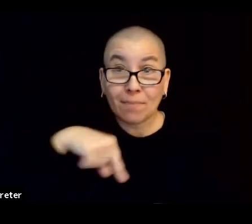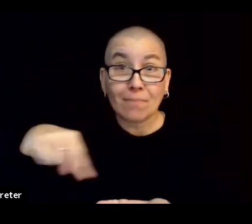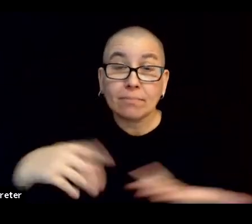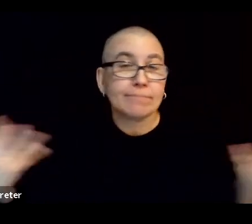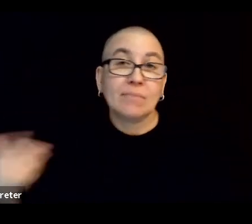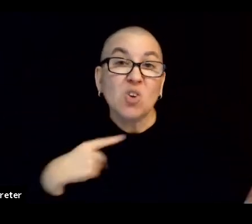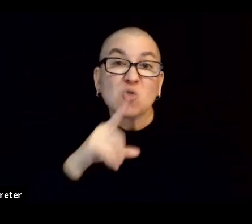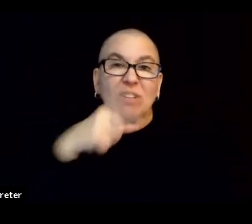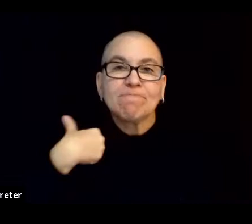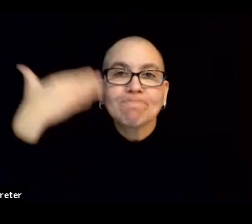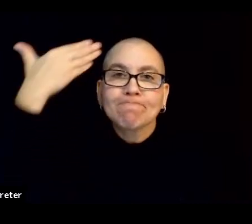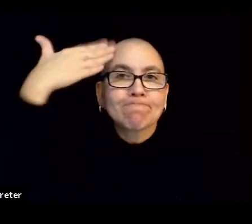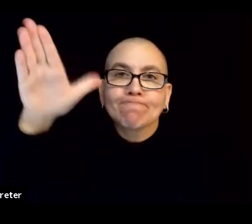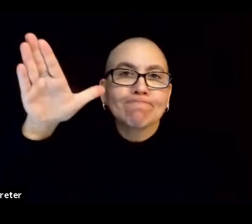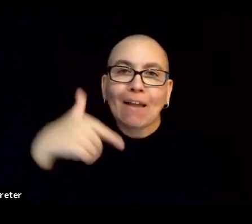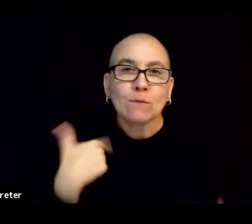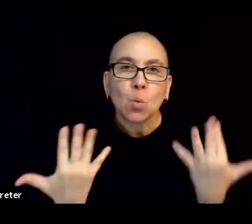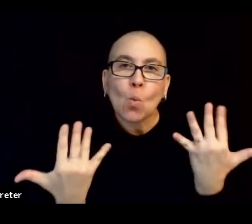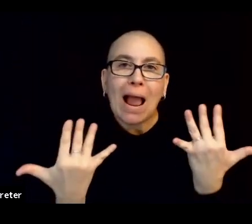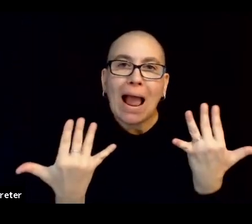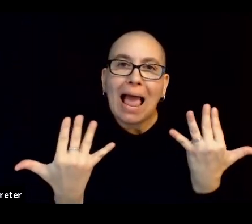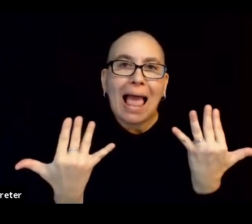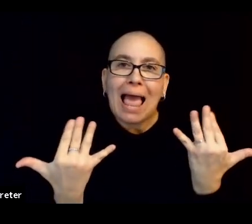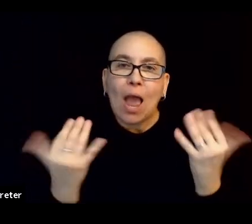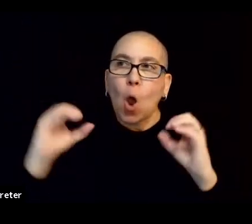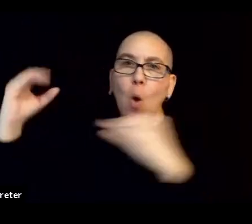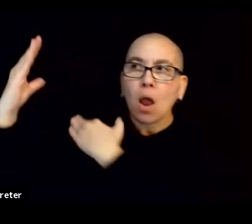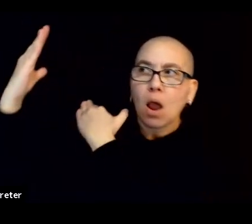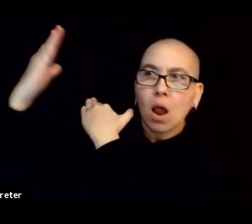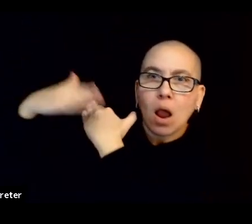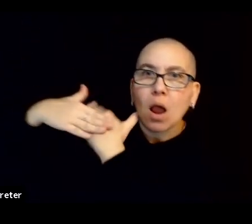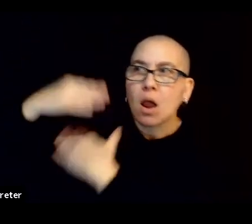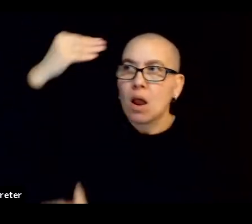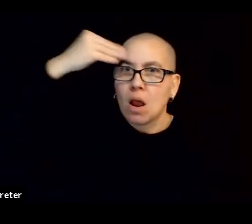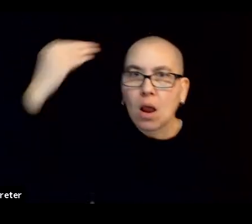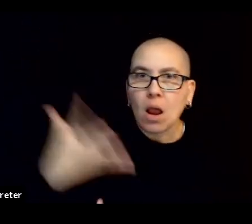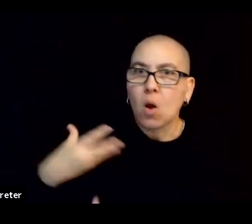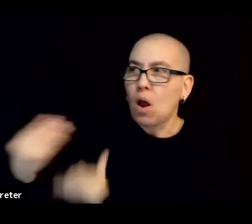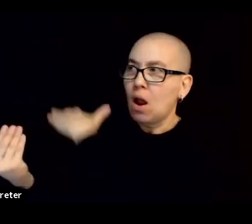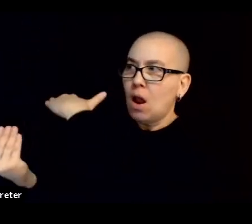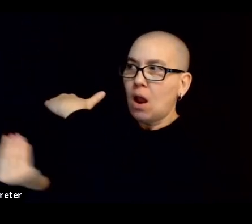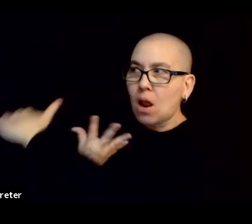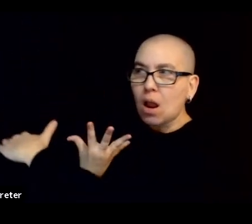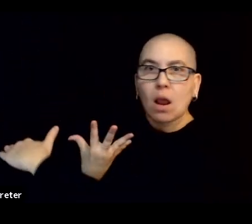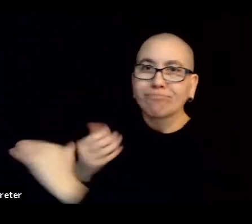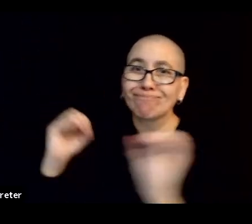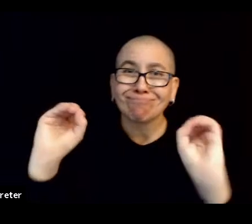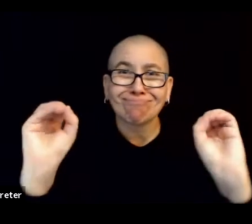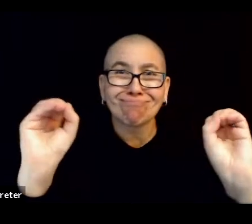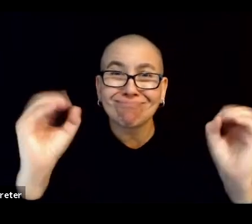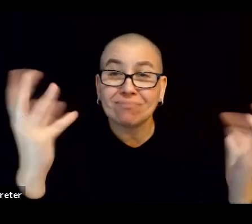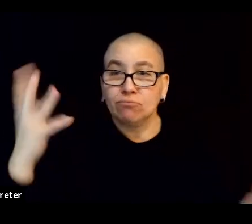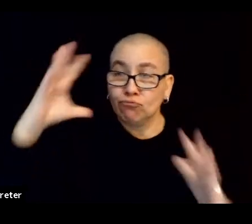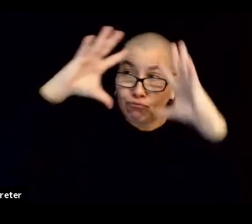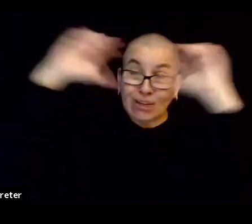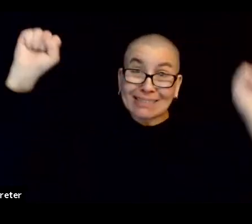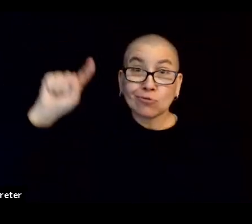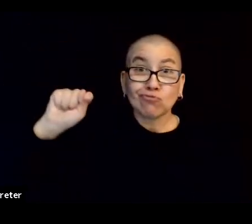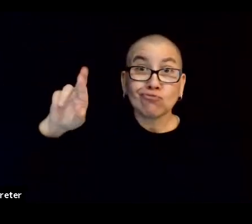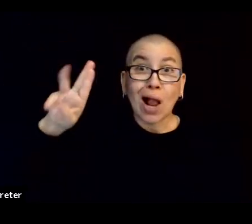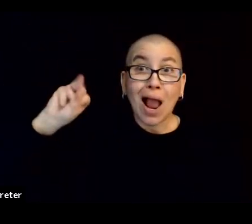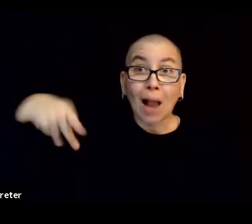clear, we're having a very difficult time for the incoming administration to be able to understand what is there. Now, here's the saving